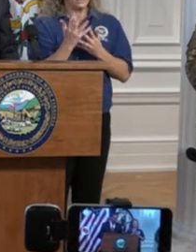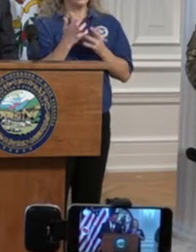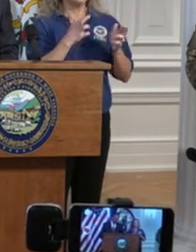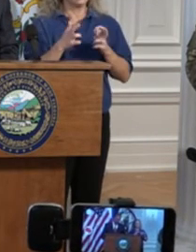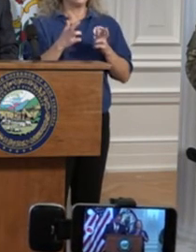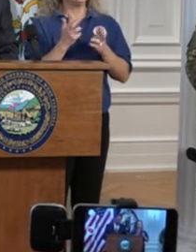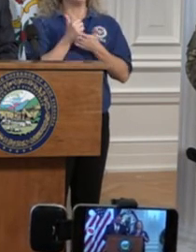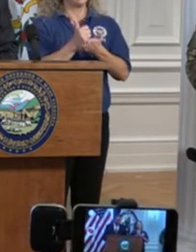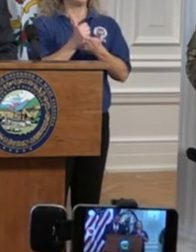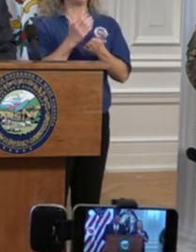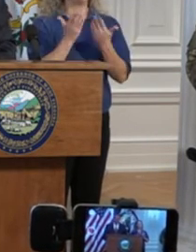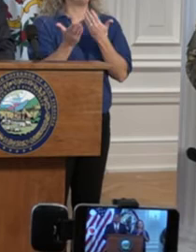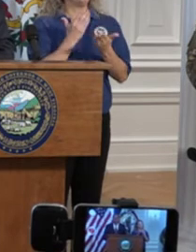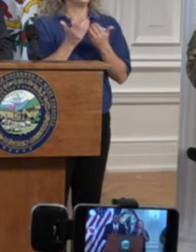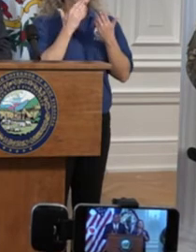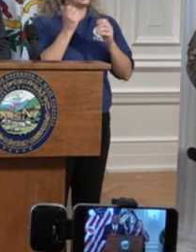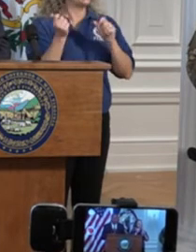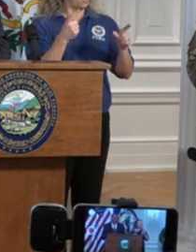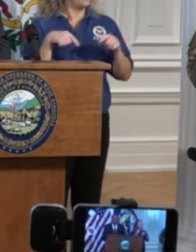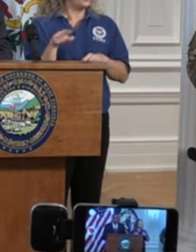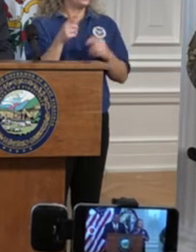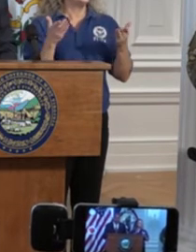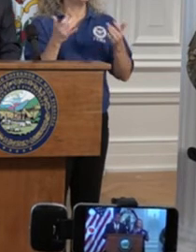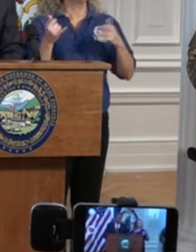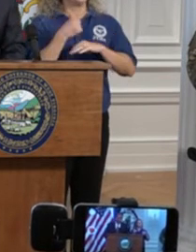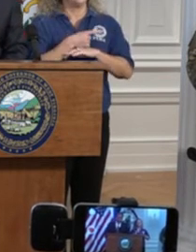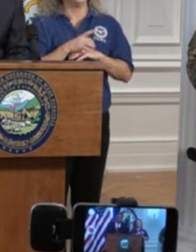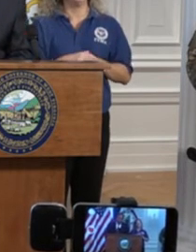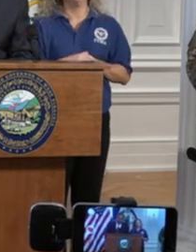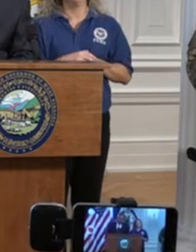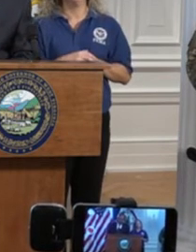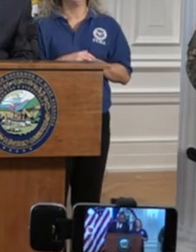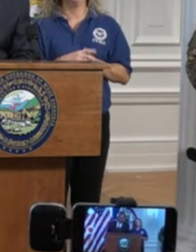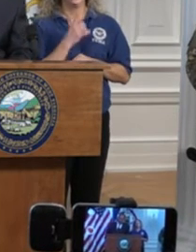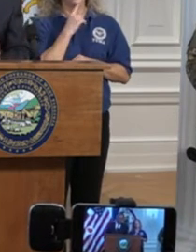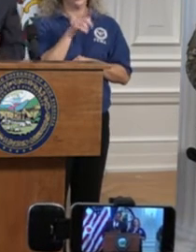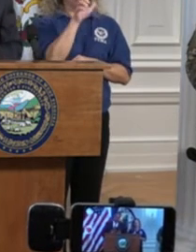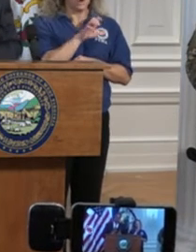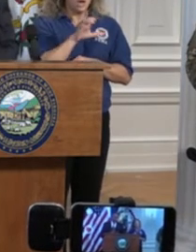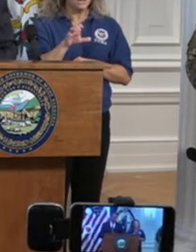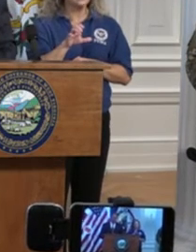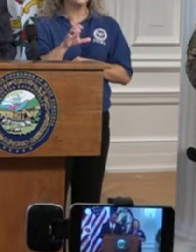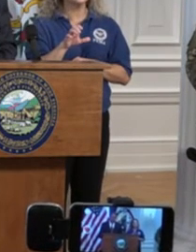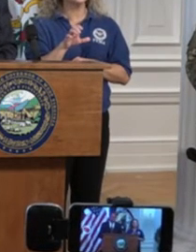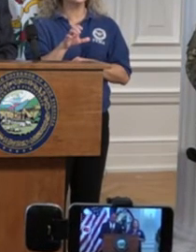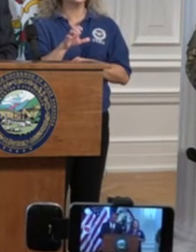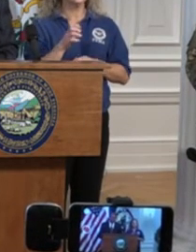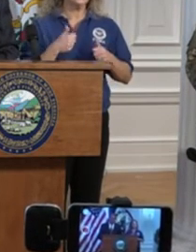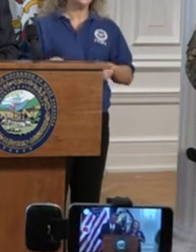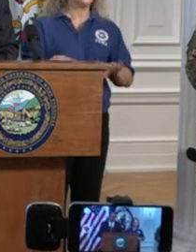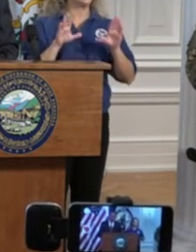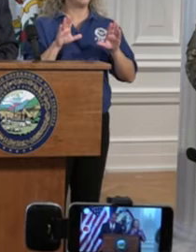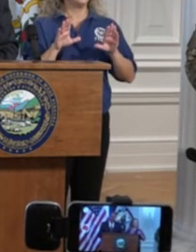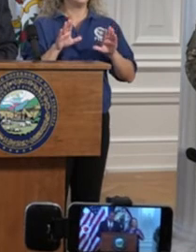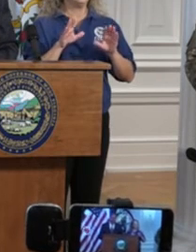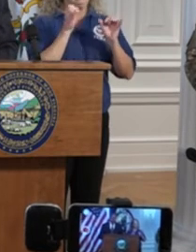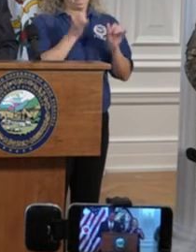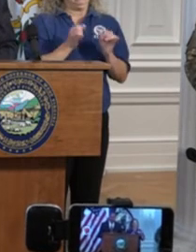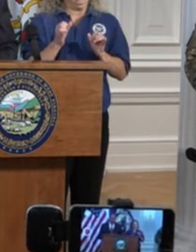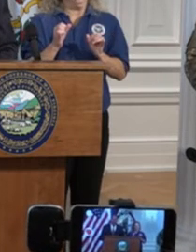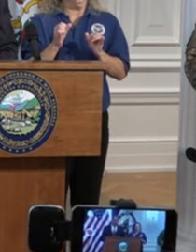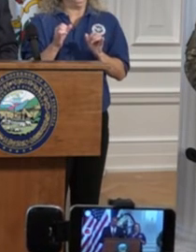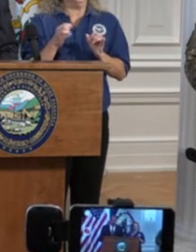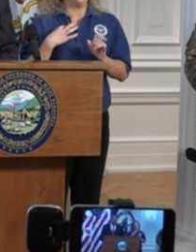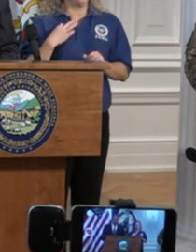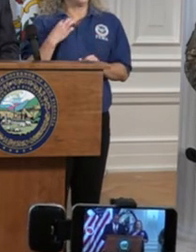can. And thanks to all of you here today, from the Red Cross, the selfless individual volunteers, as you have